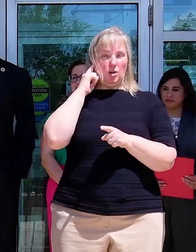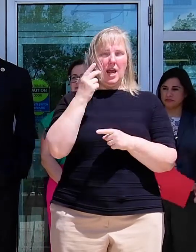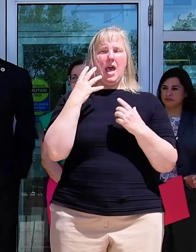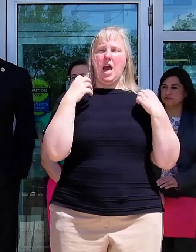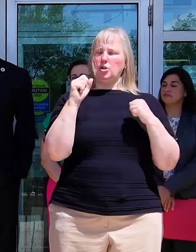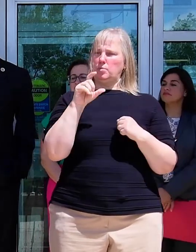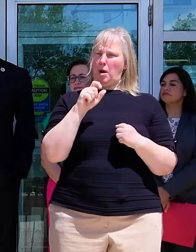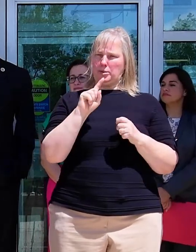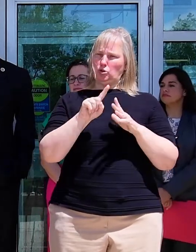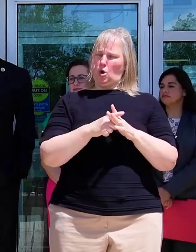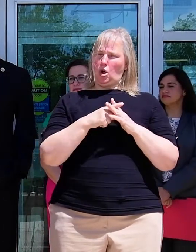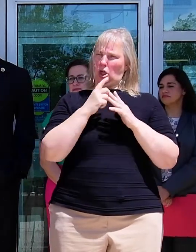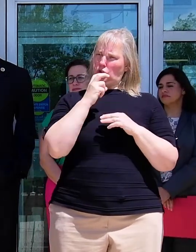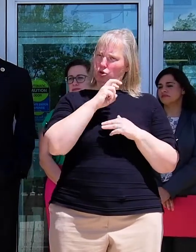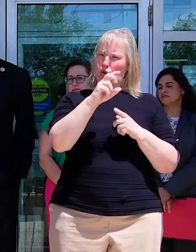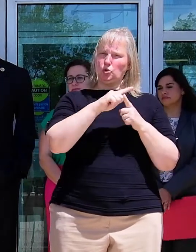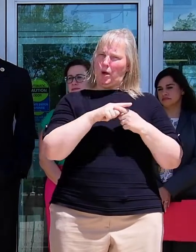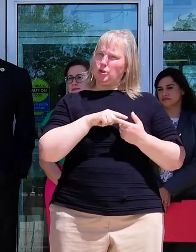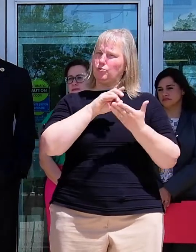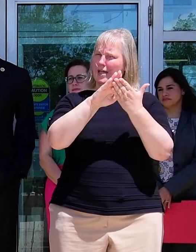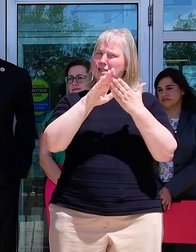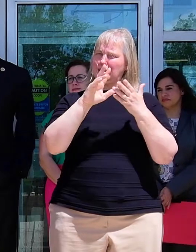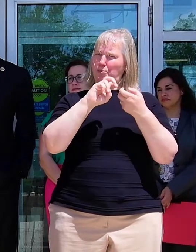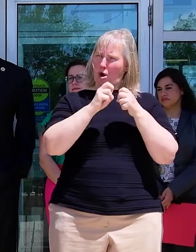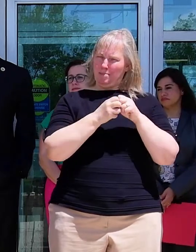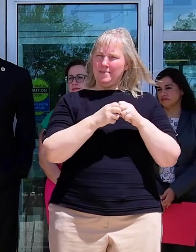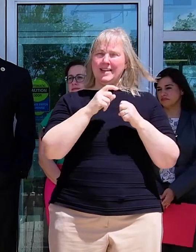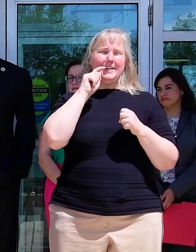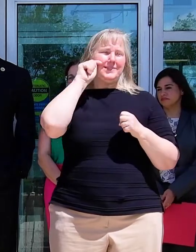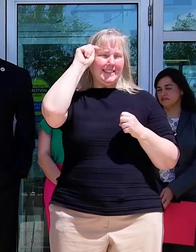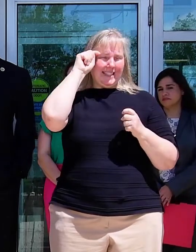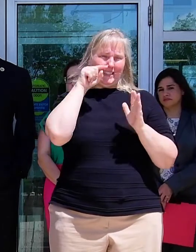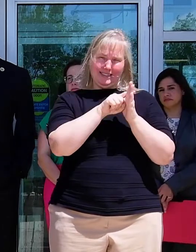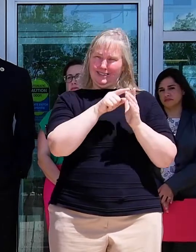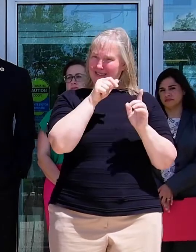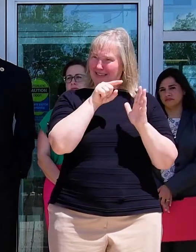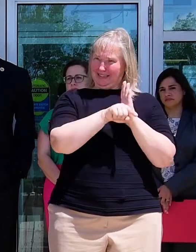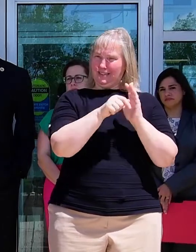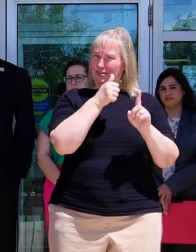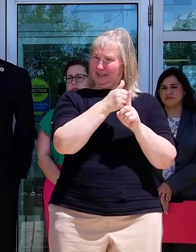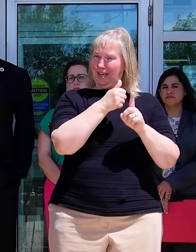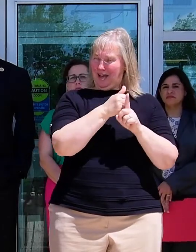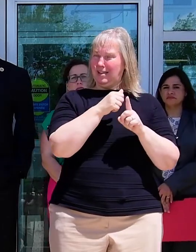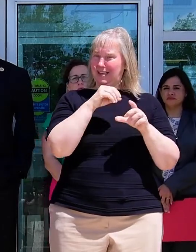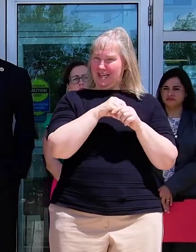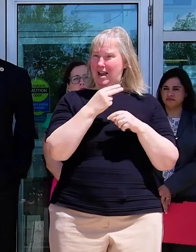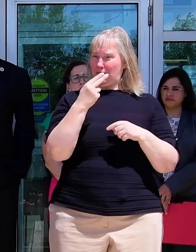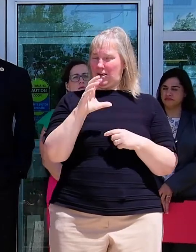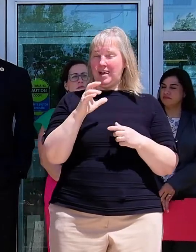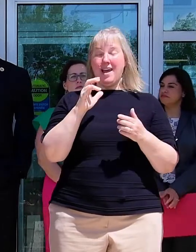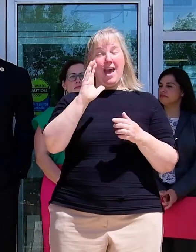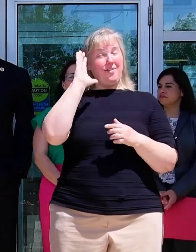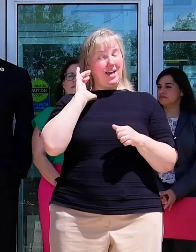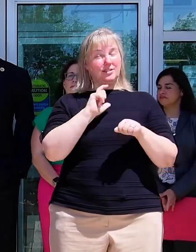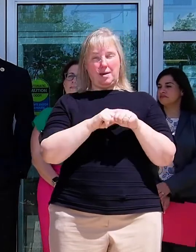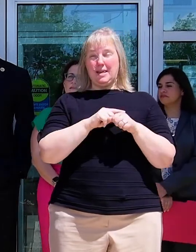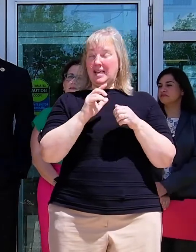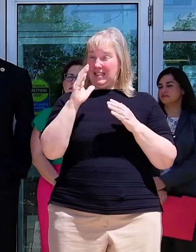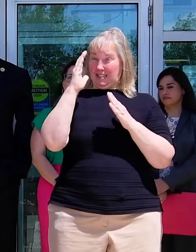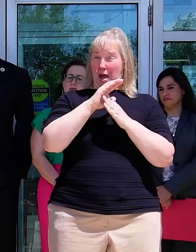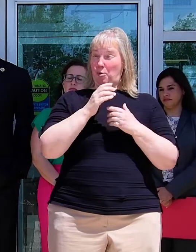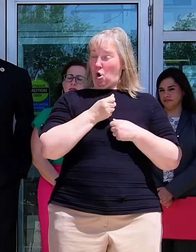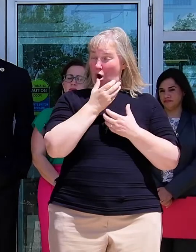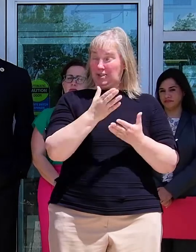embarked on a journey to address the issue of teen suicide in Howard County. At that time, the leading cause of death among